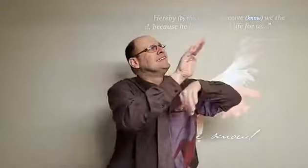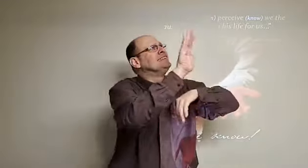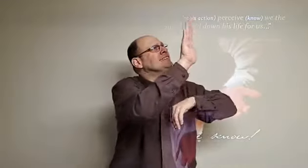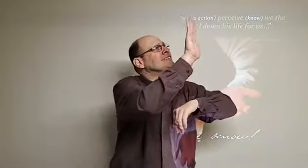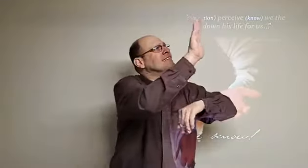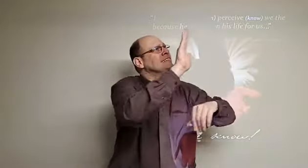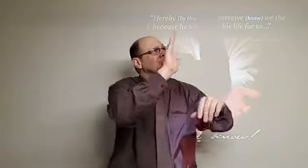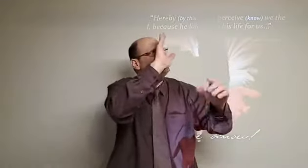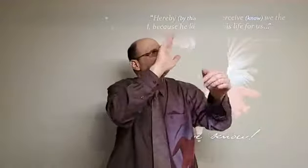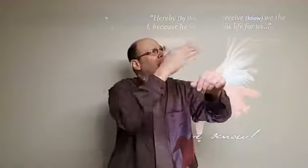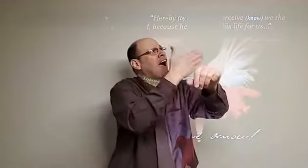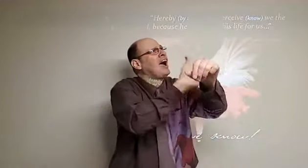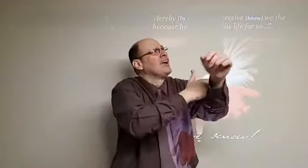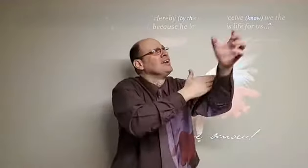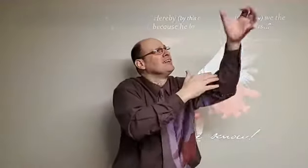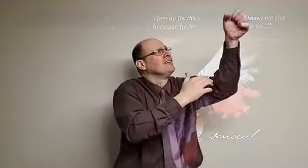you God for sending your son